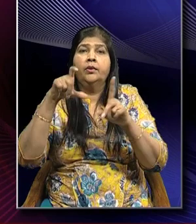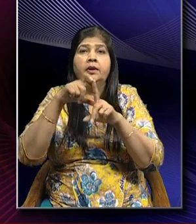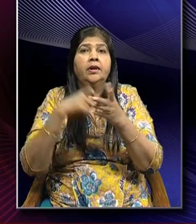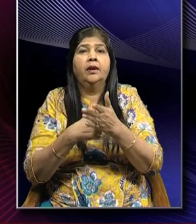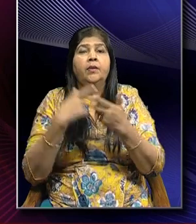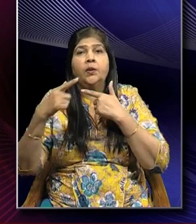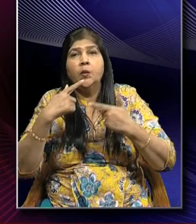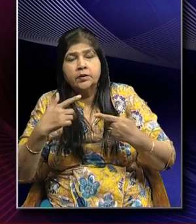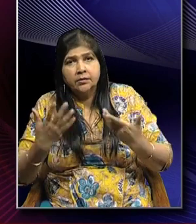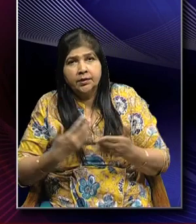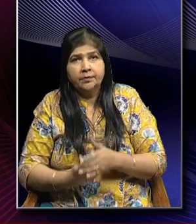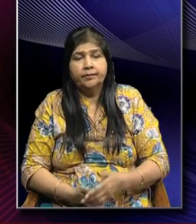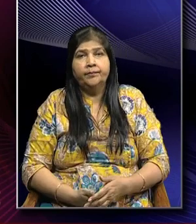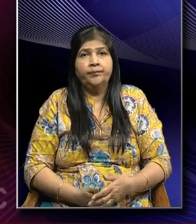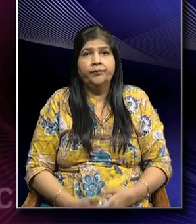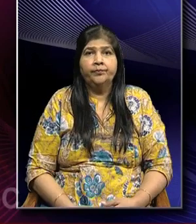talks about